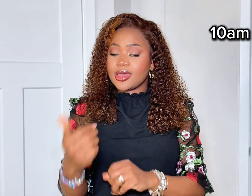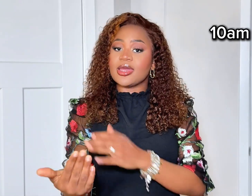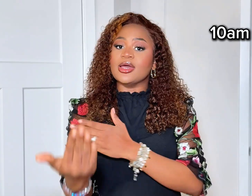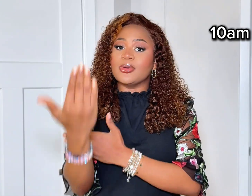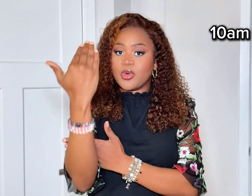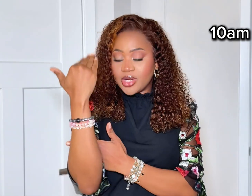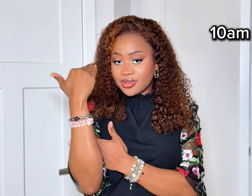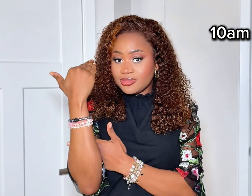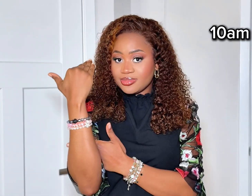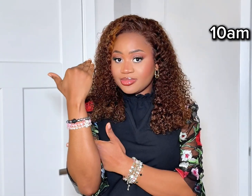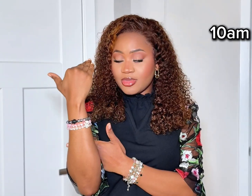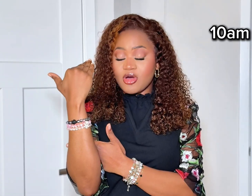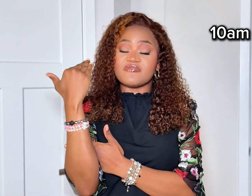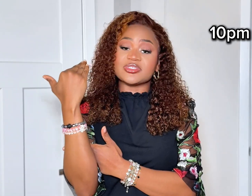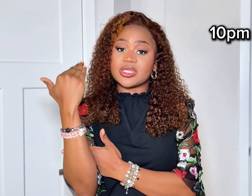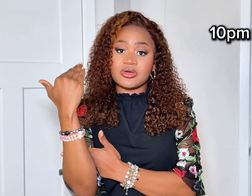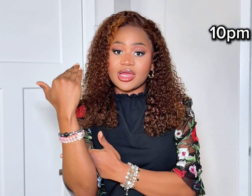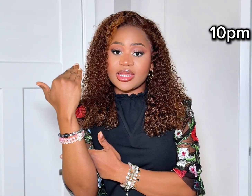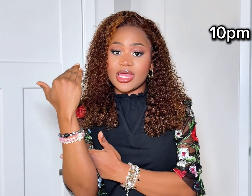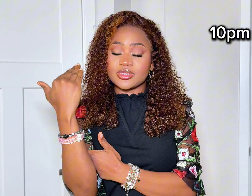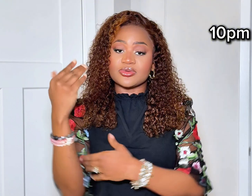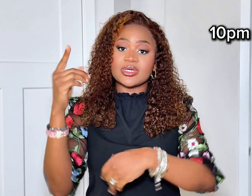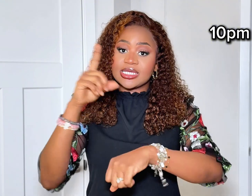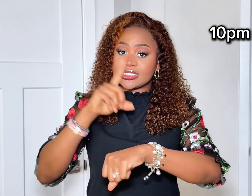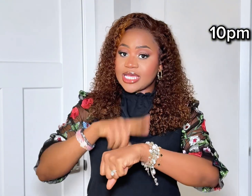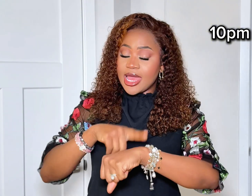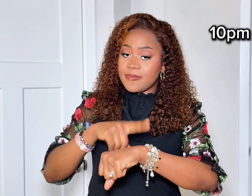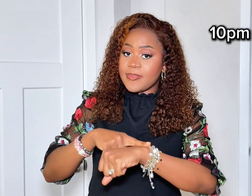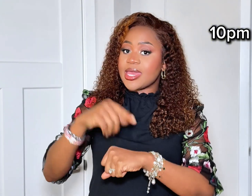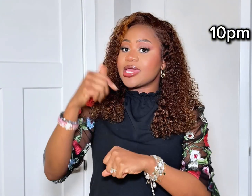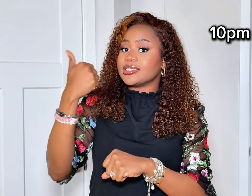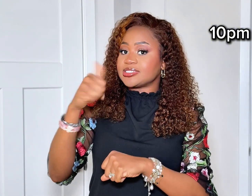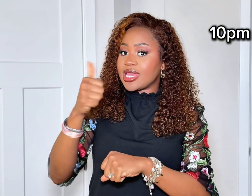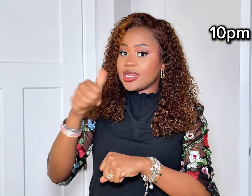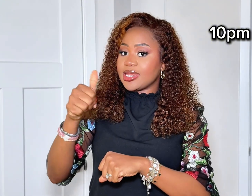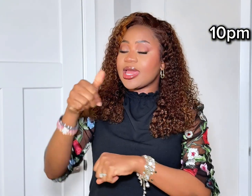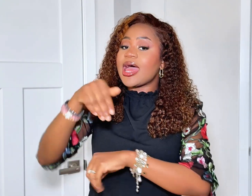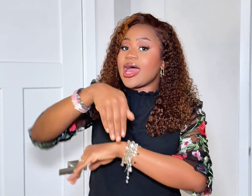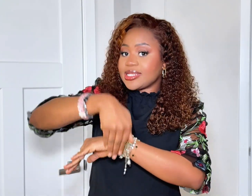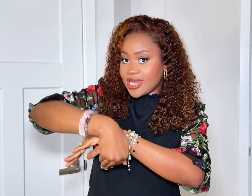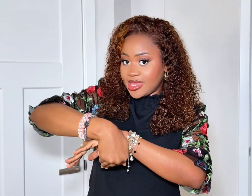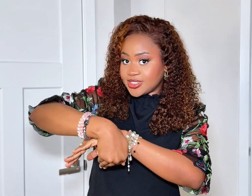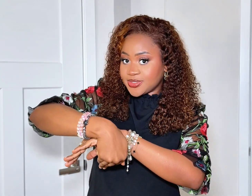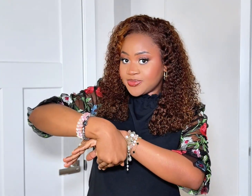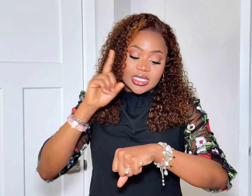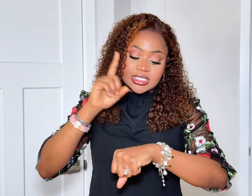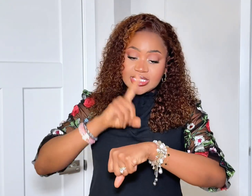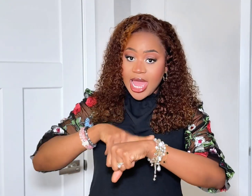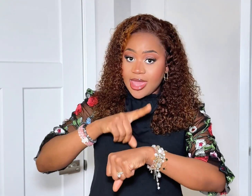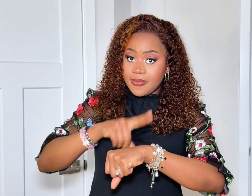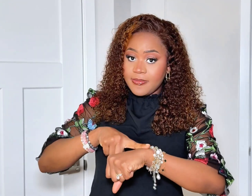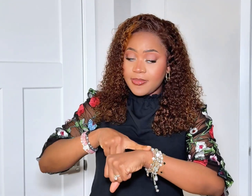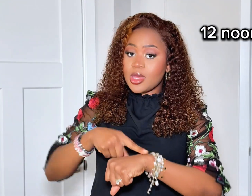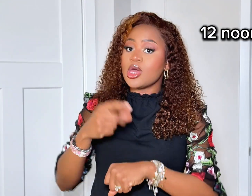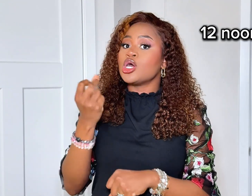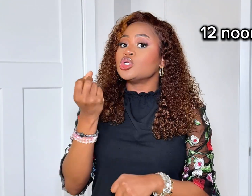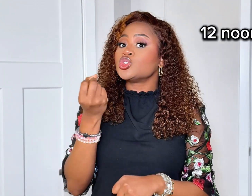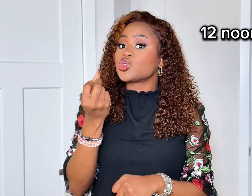in the morning. Or if it's 10 o'clock at night, you do time is 10 at night. Time